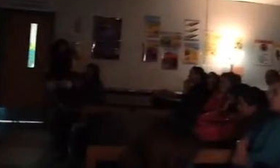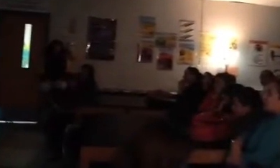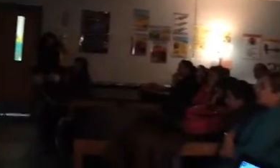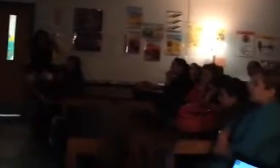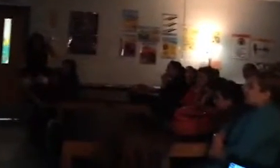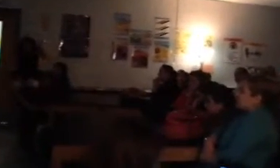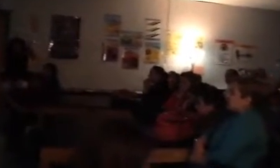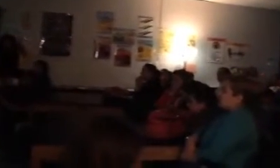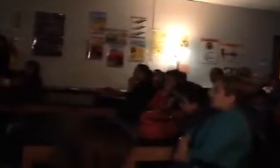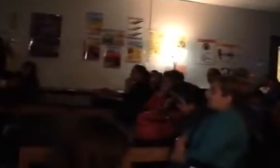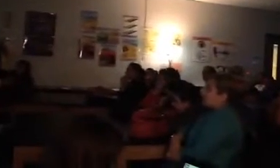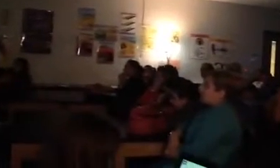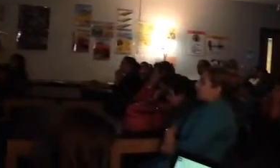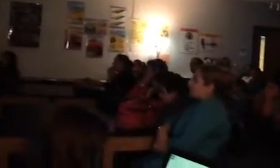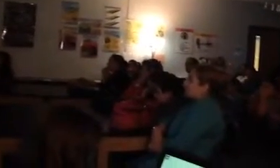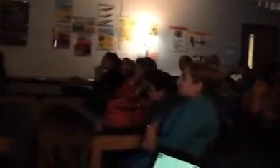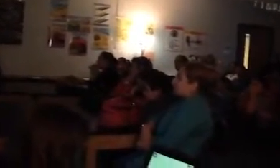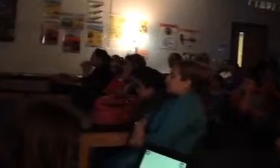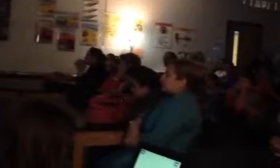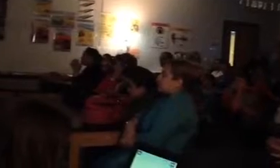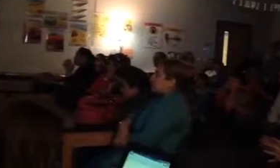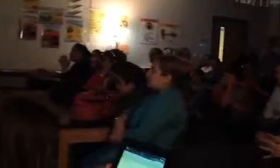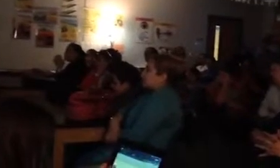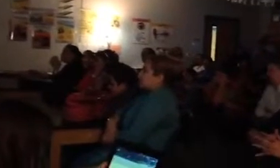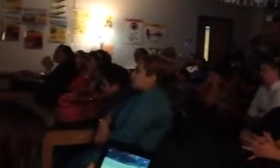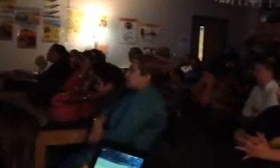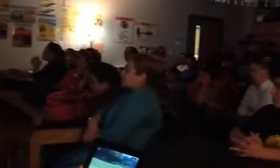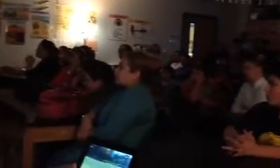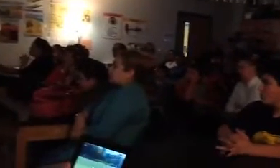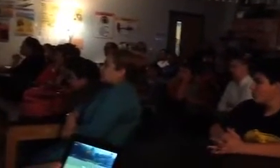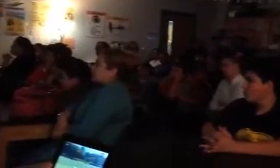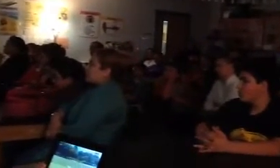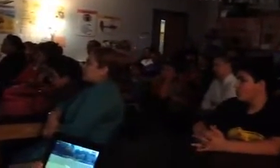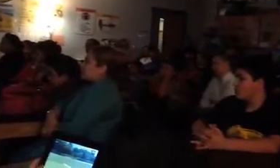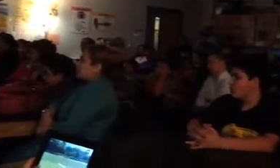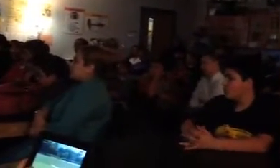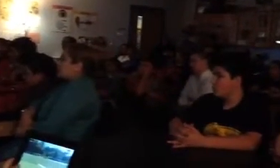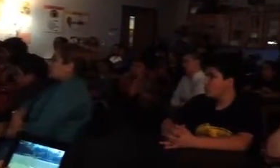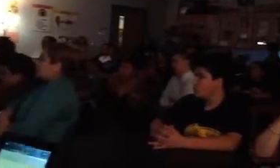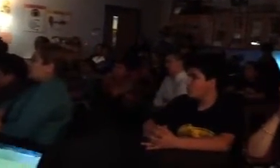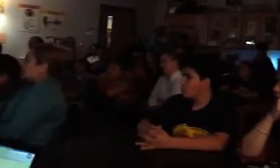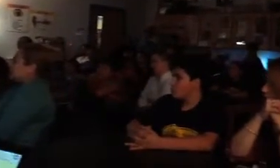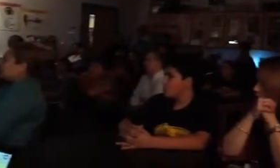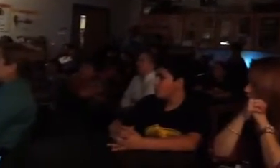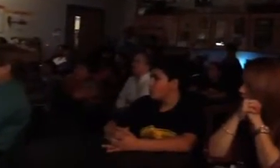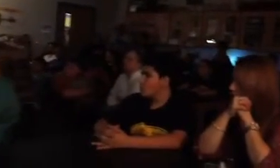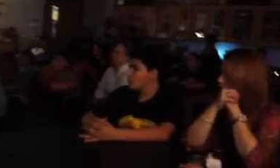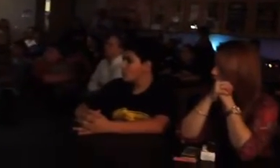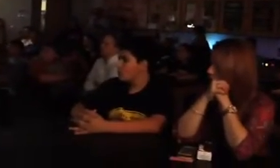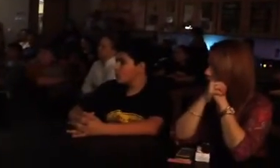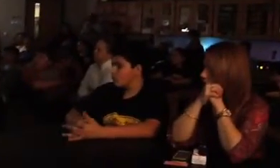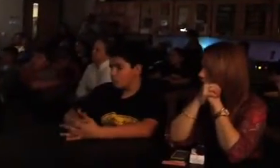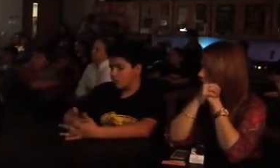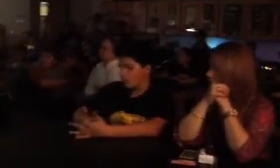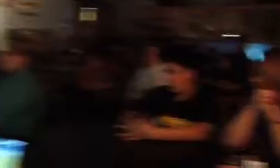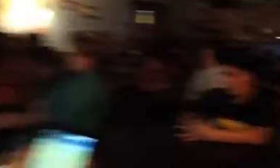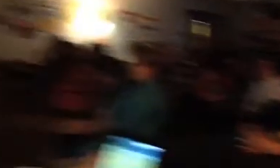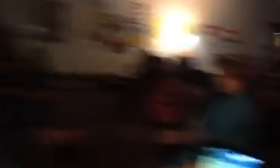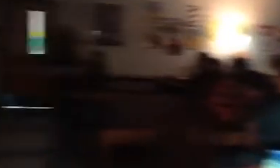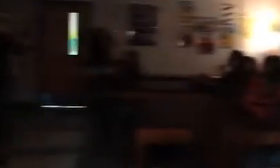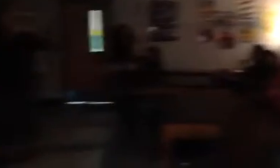For example, all three of our subject areas have communication as an objective, and we hope to see